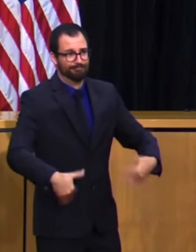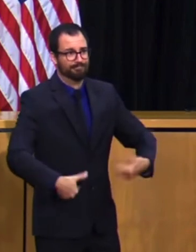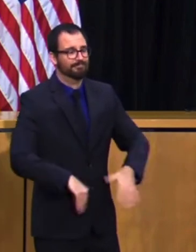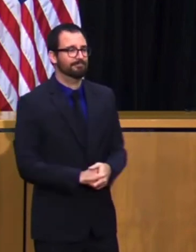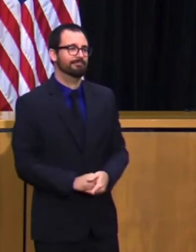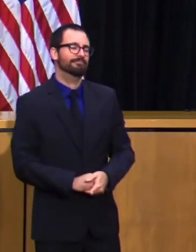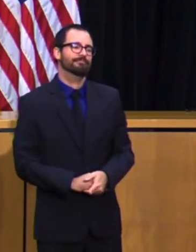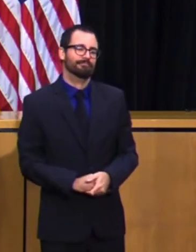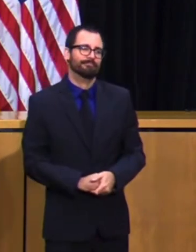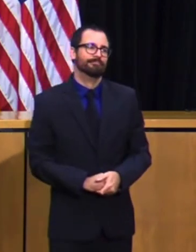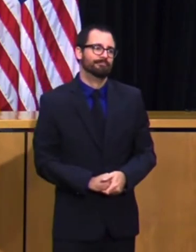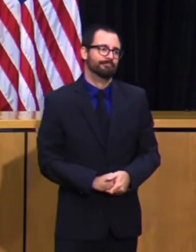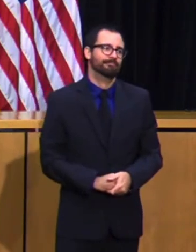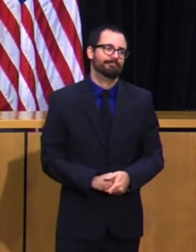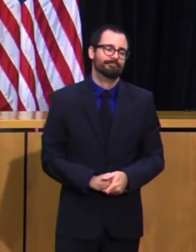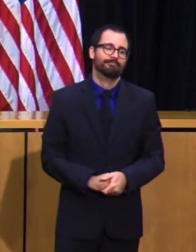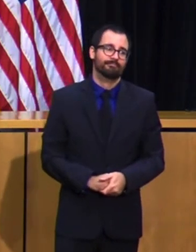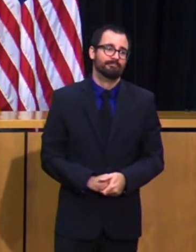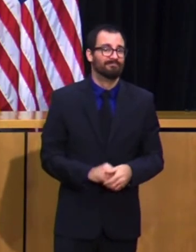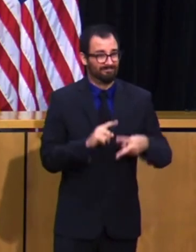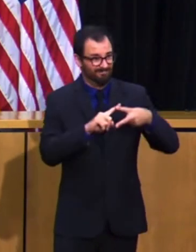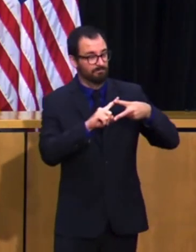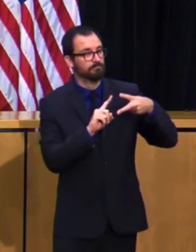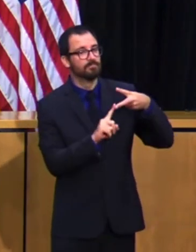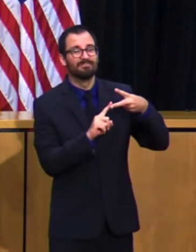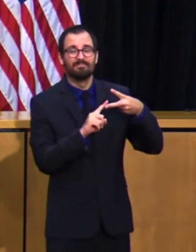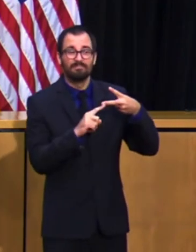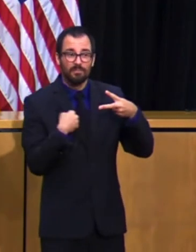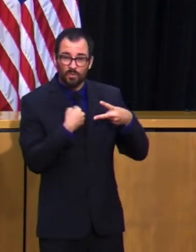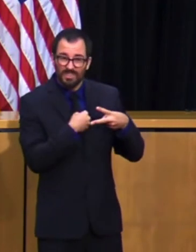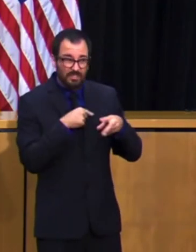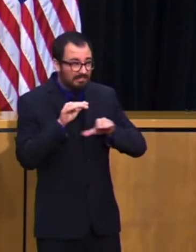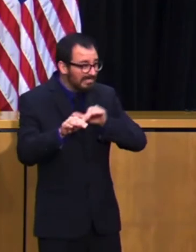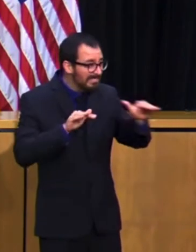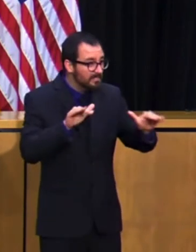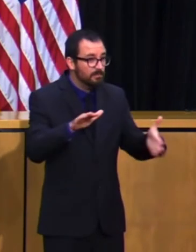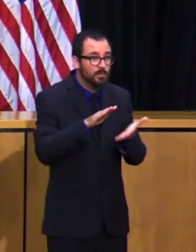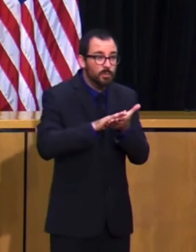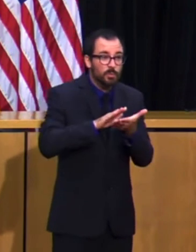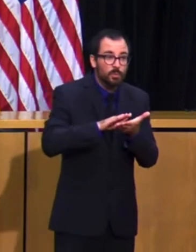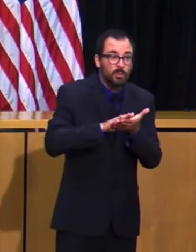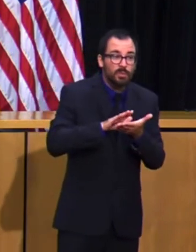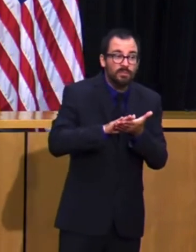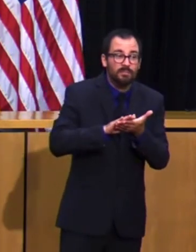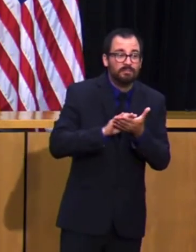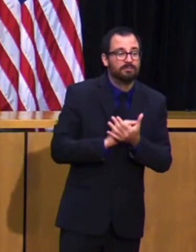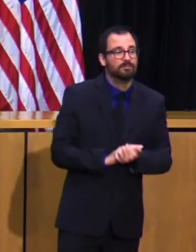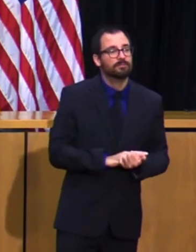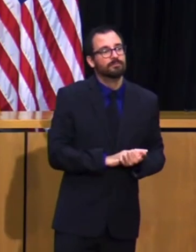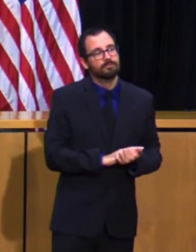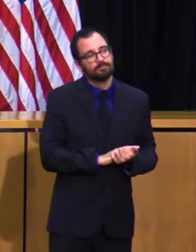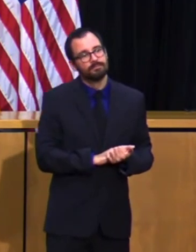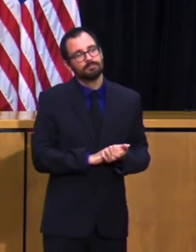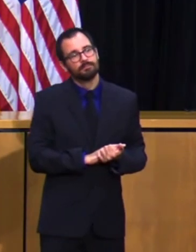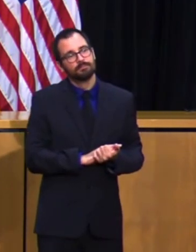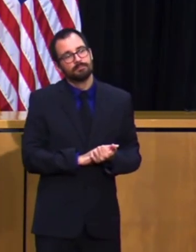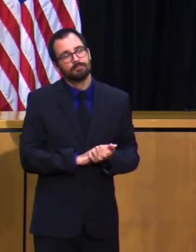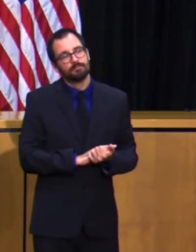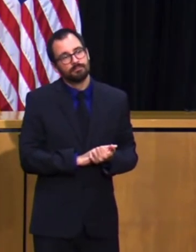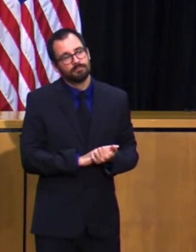school districts to work on 3 plans. The first one being a reopening. And I think,